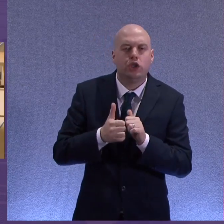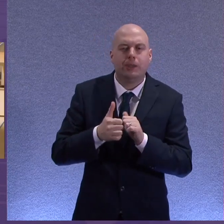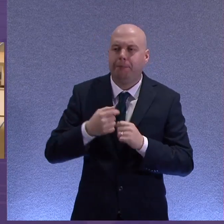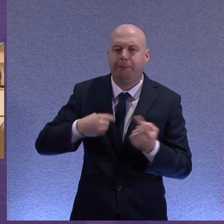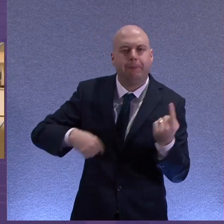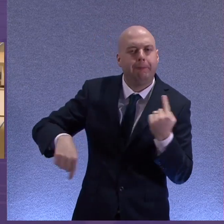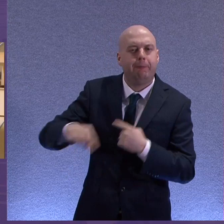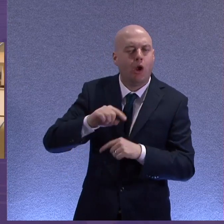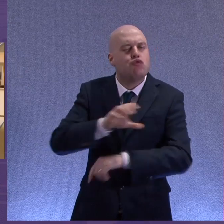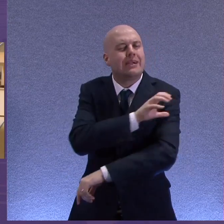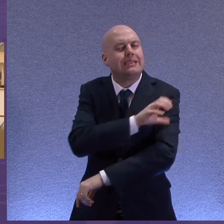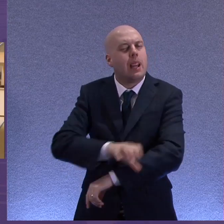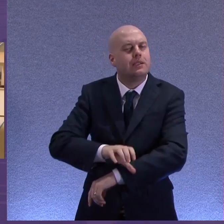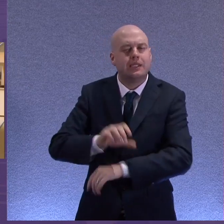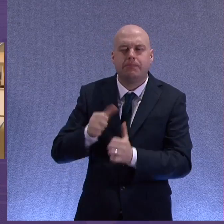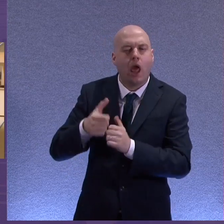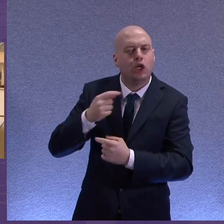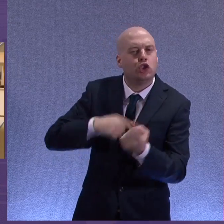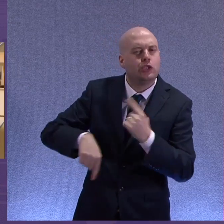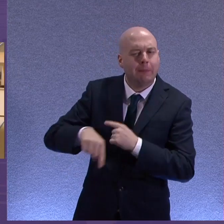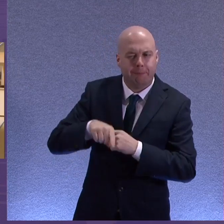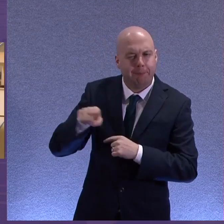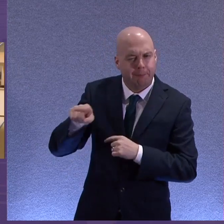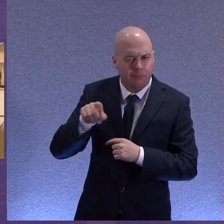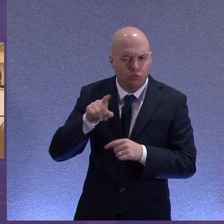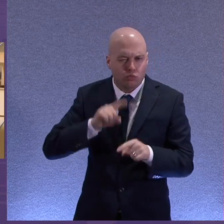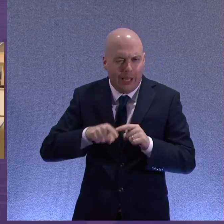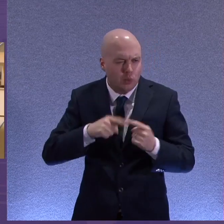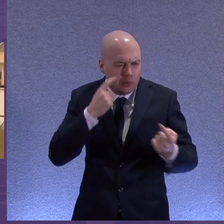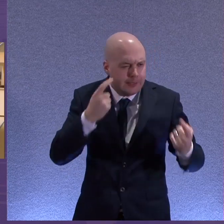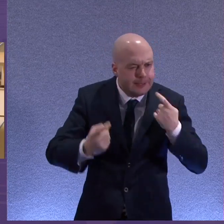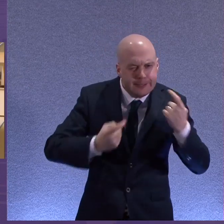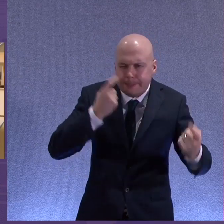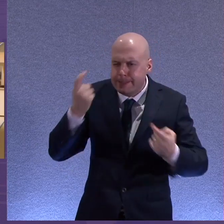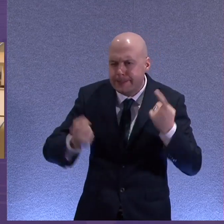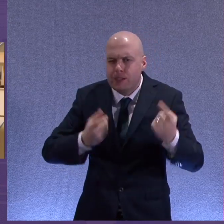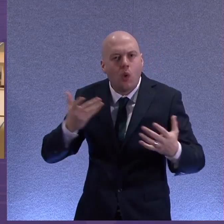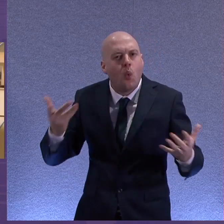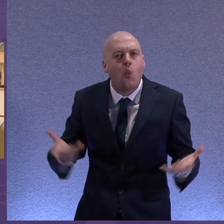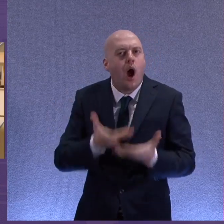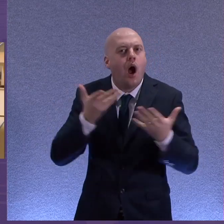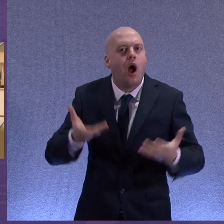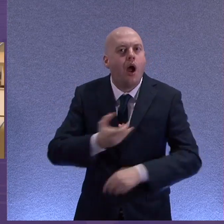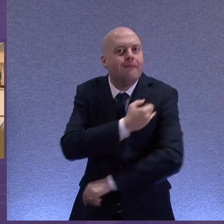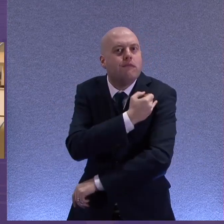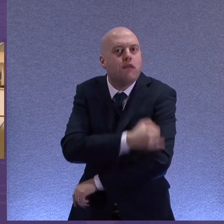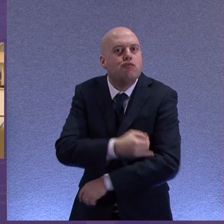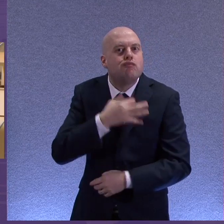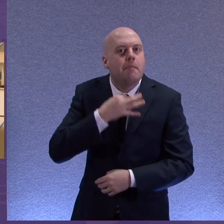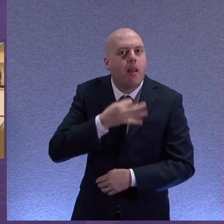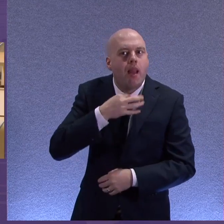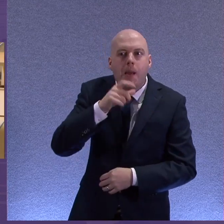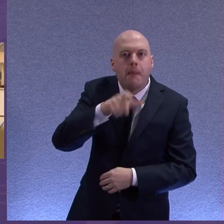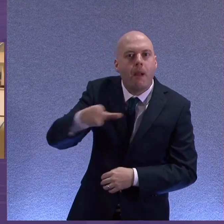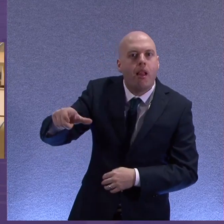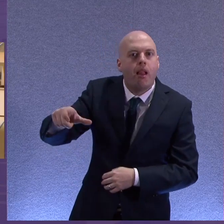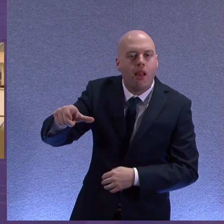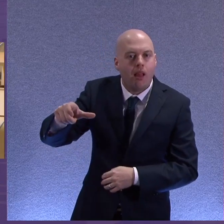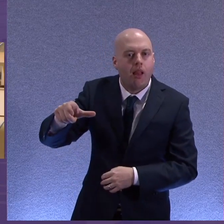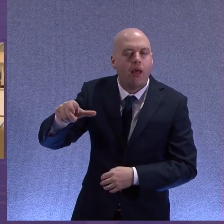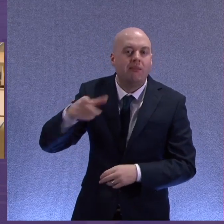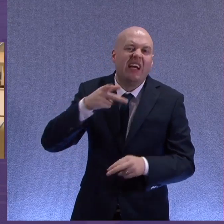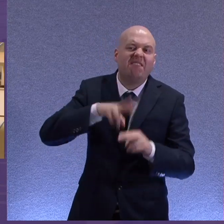local authorities is to make sure we are doing everything we can to identify any particularly vulnerable people who are not able, through their own